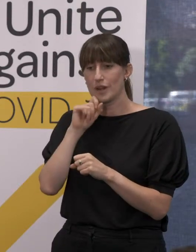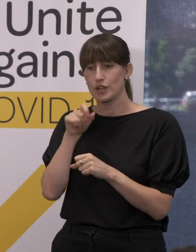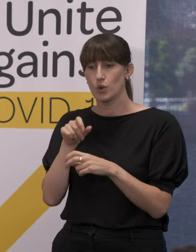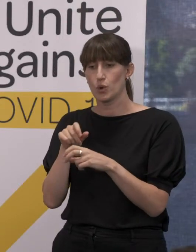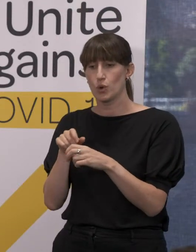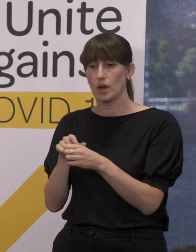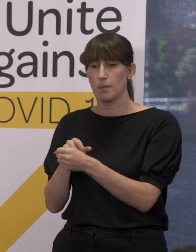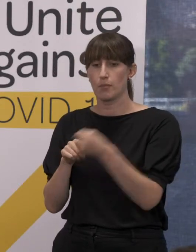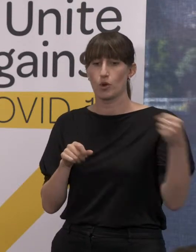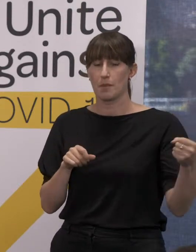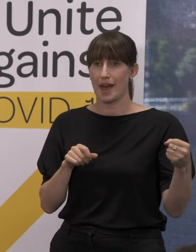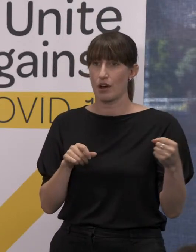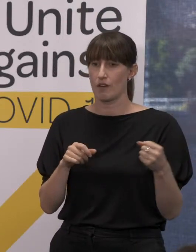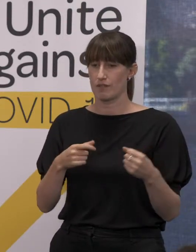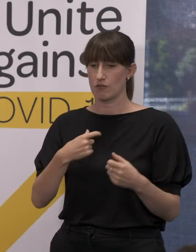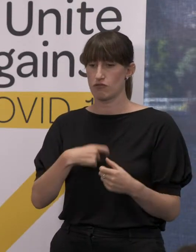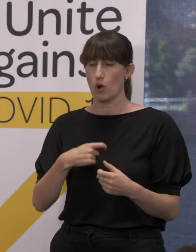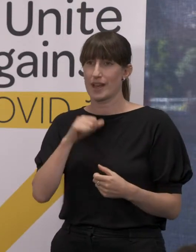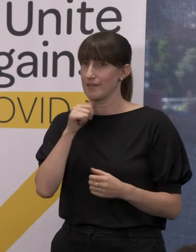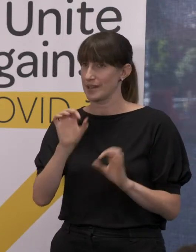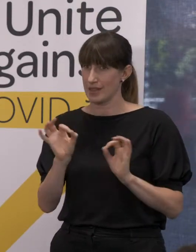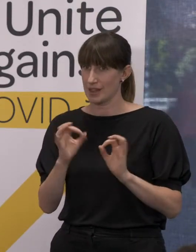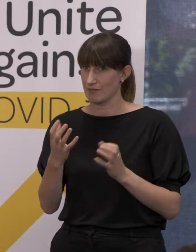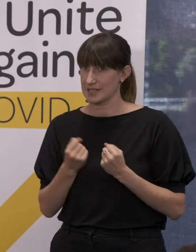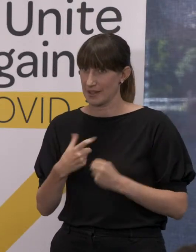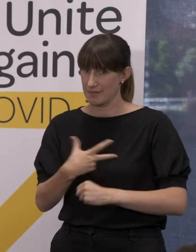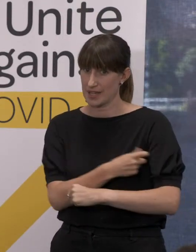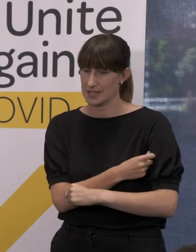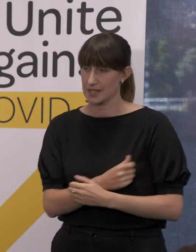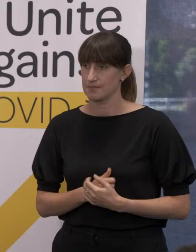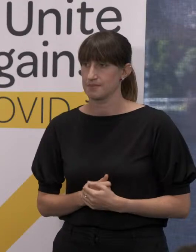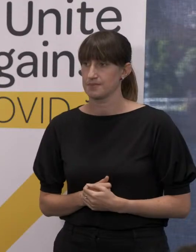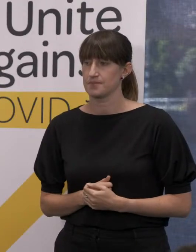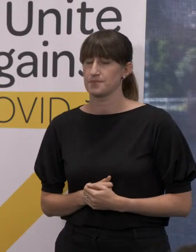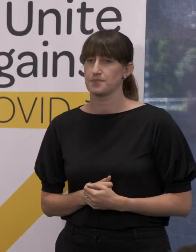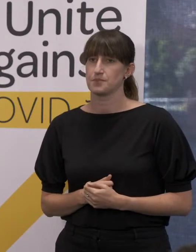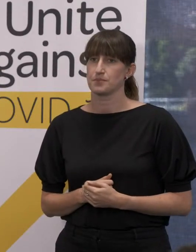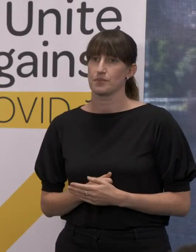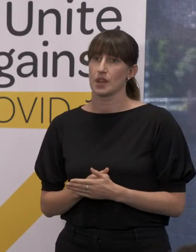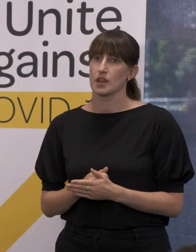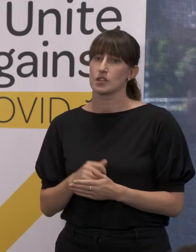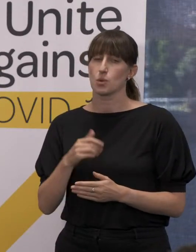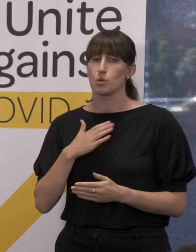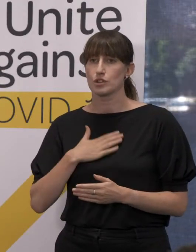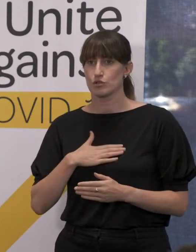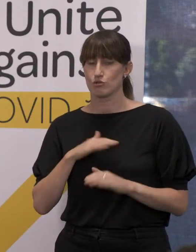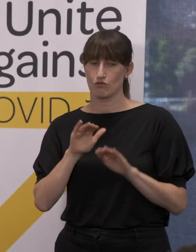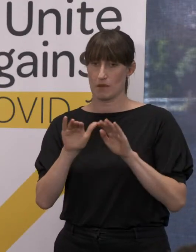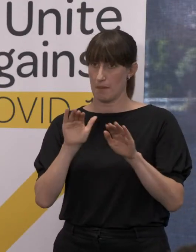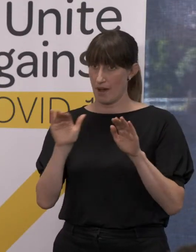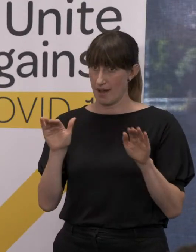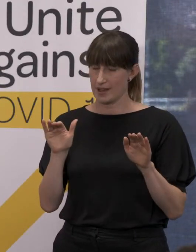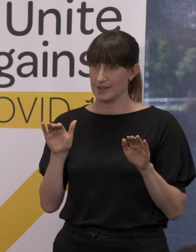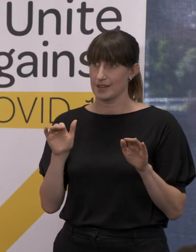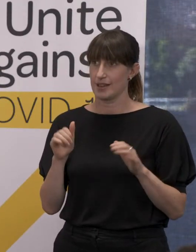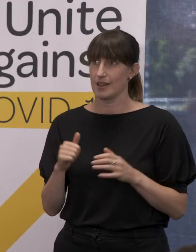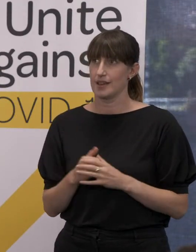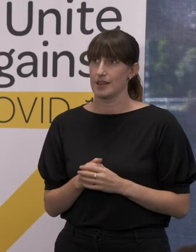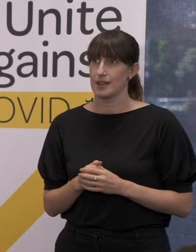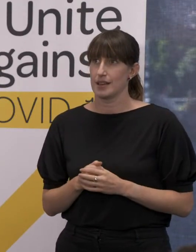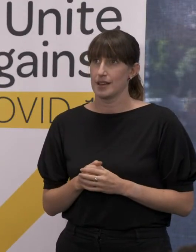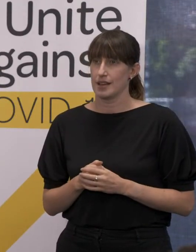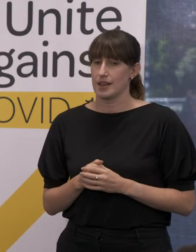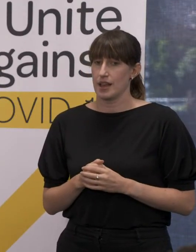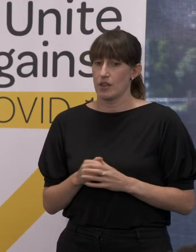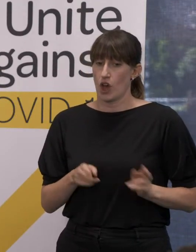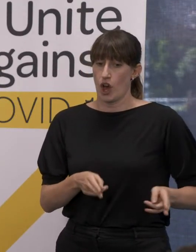ASAP? So I just want to go back to to remind ourselves that our